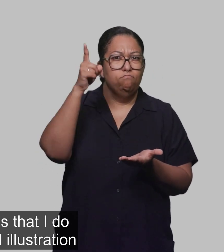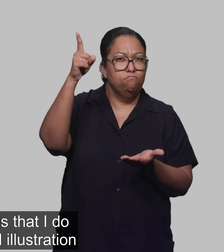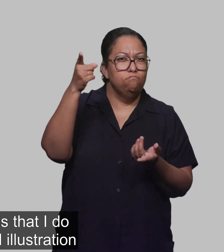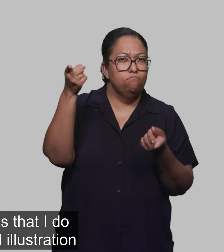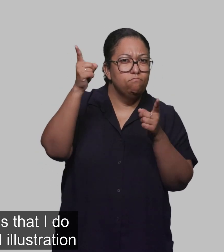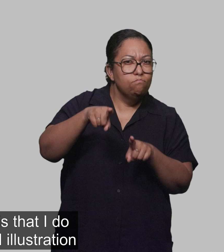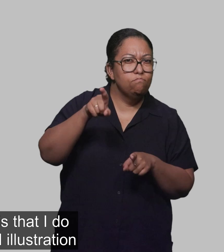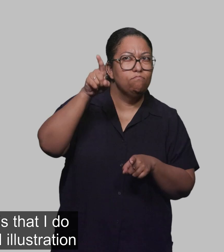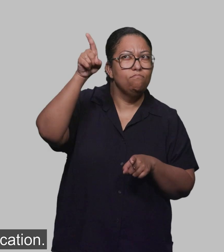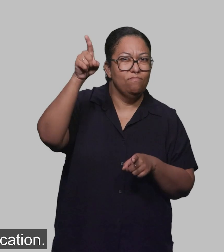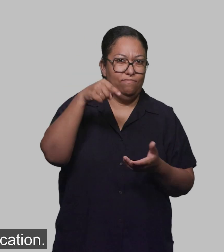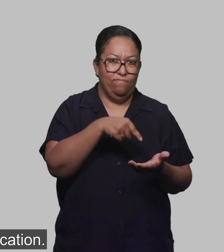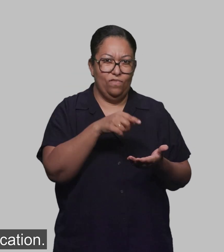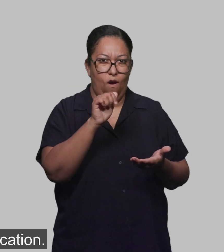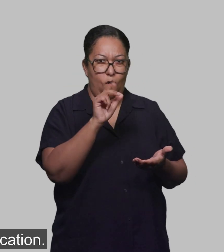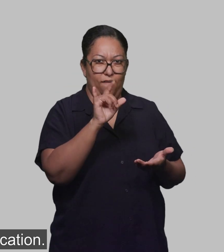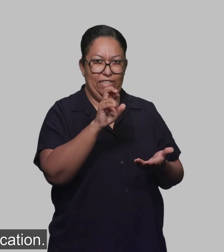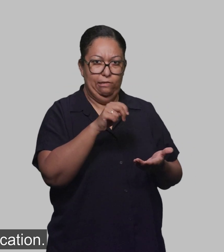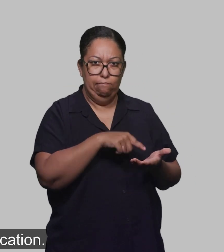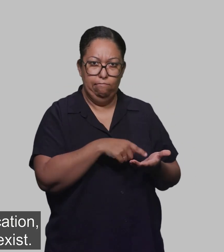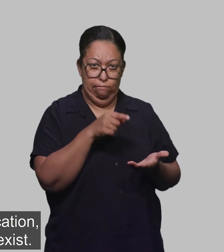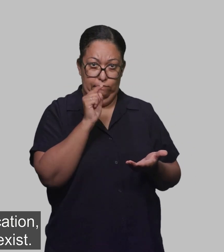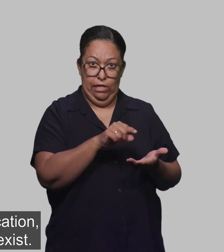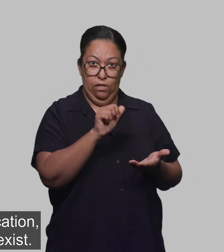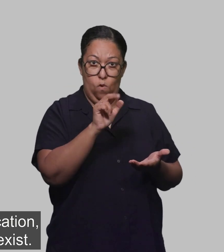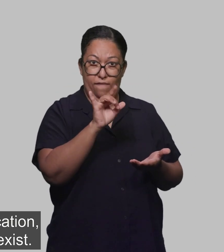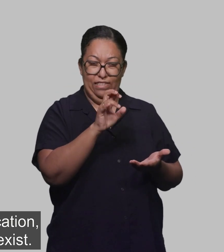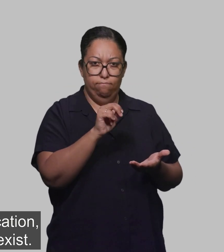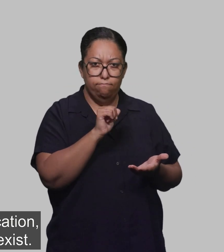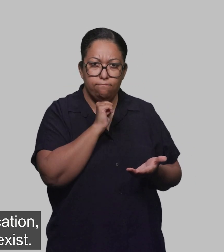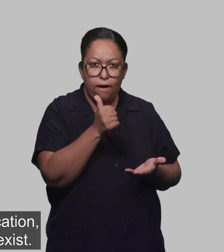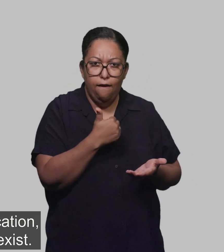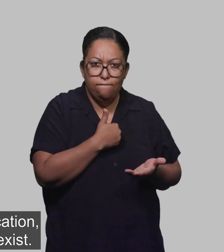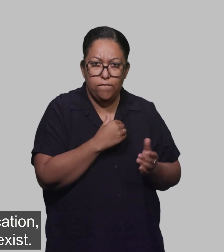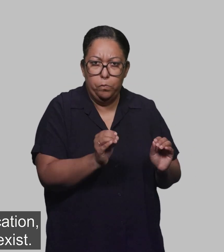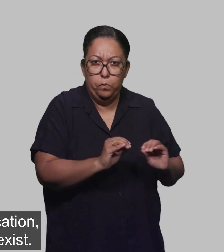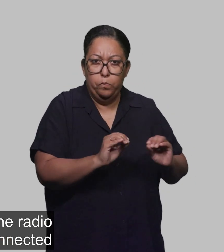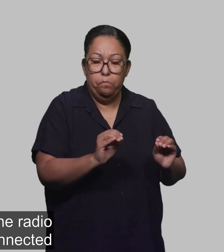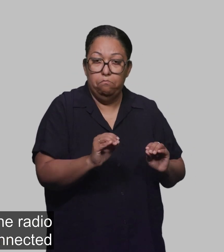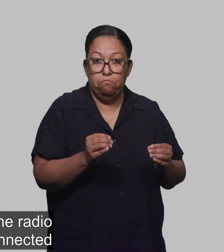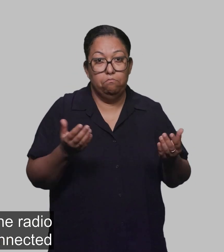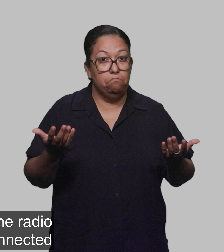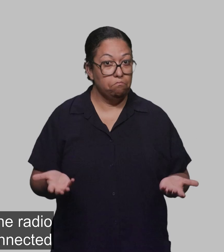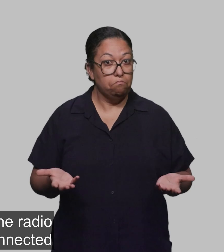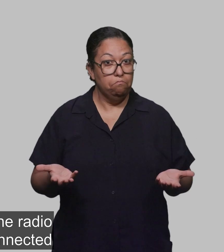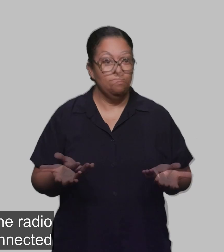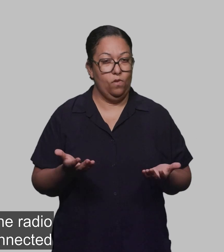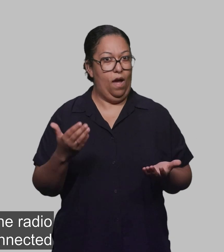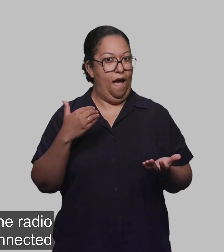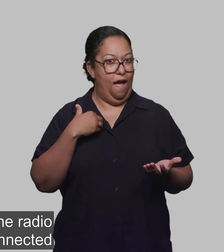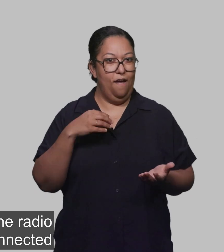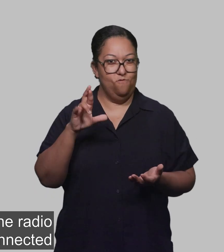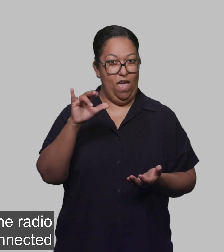visual illustration of this audification. This audification, it doesn't exist. So we had